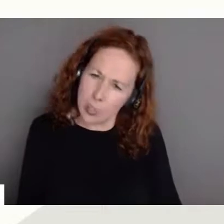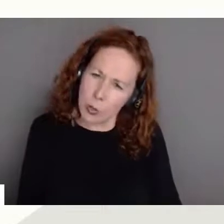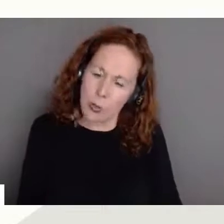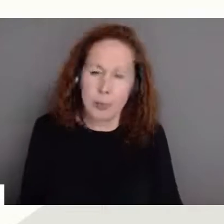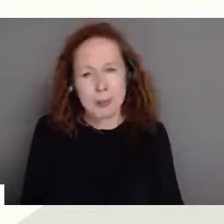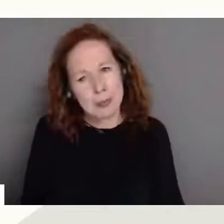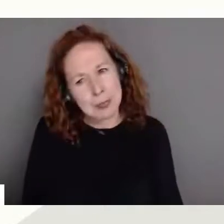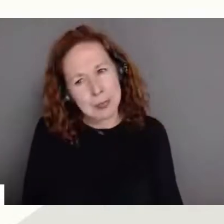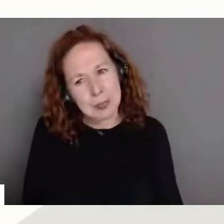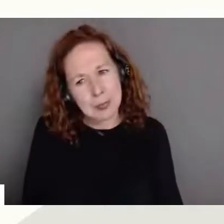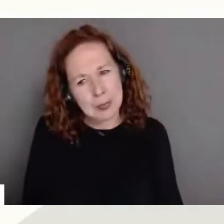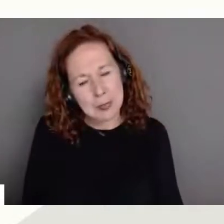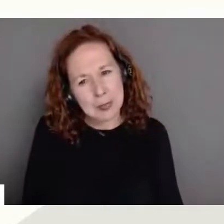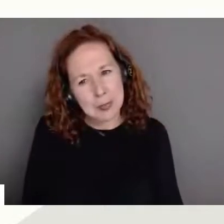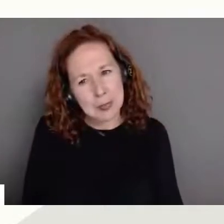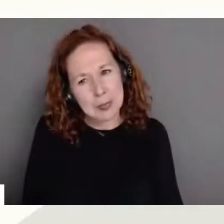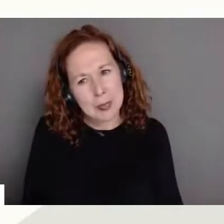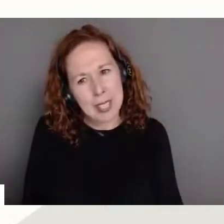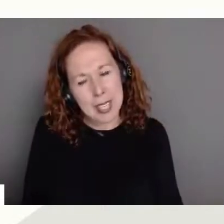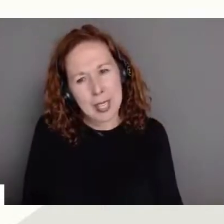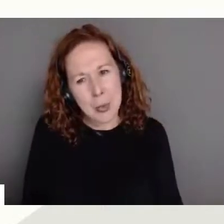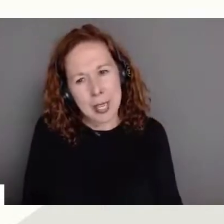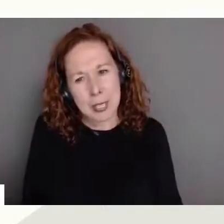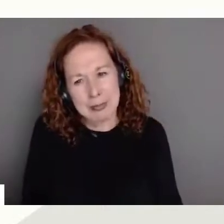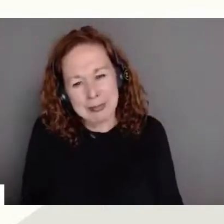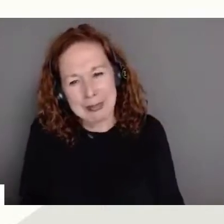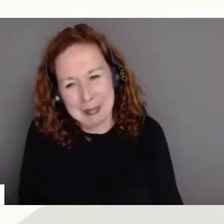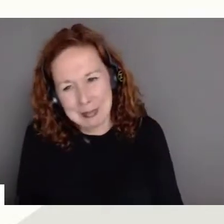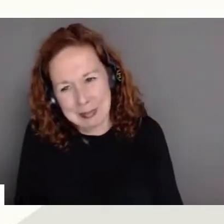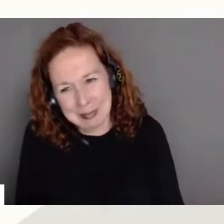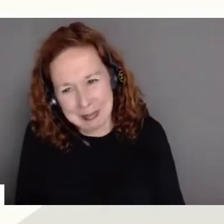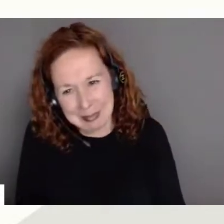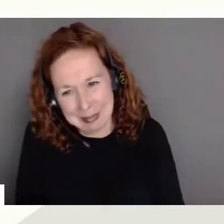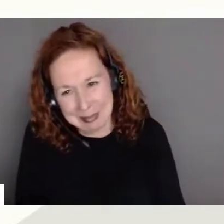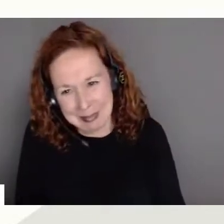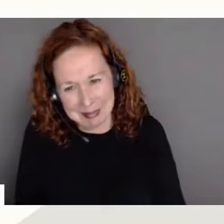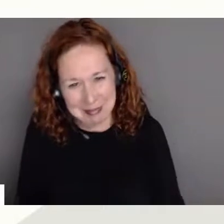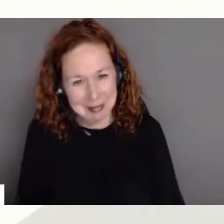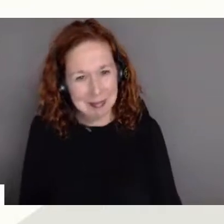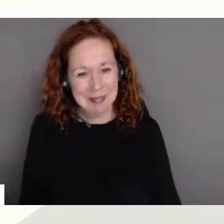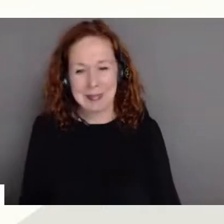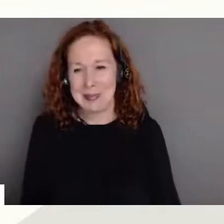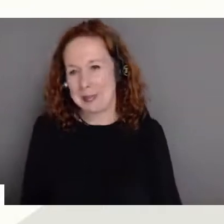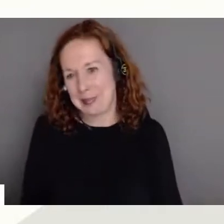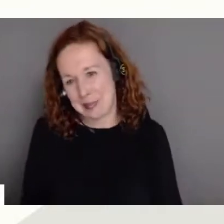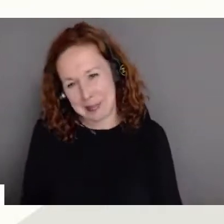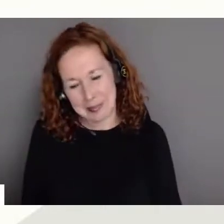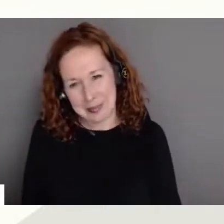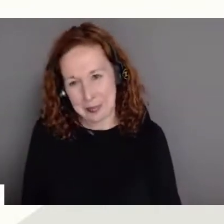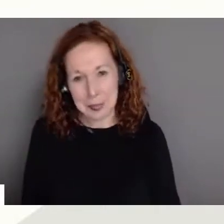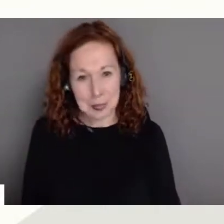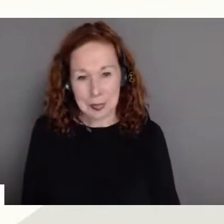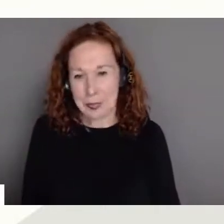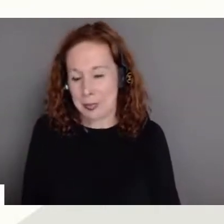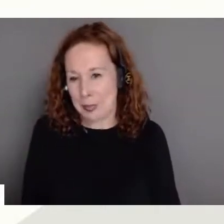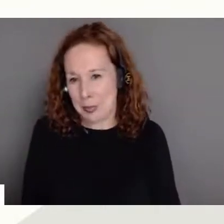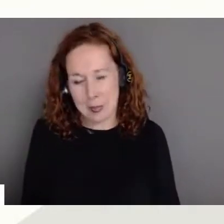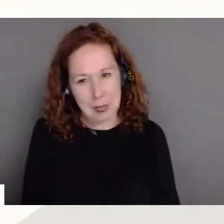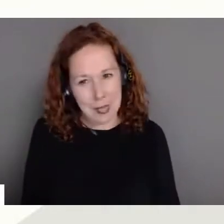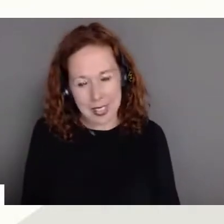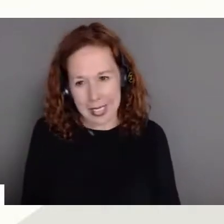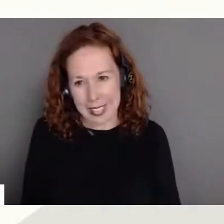be huh. so And so those moments are unaware. crucial for to, you